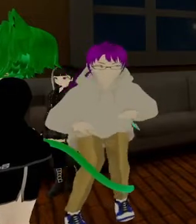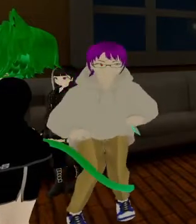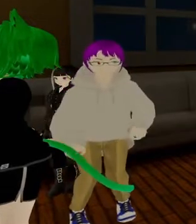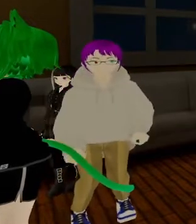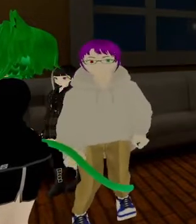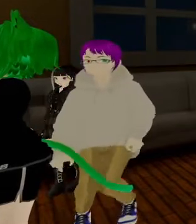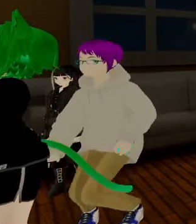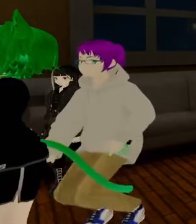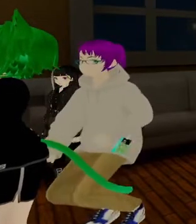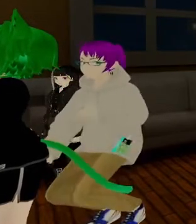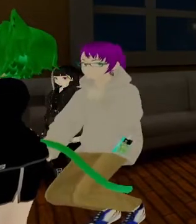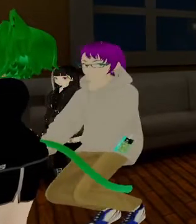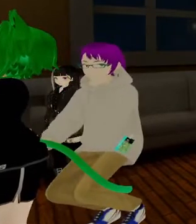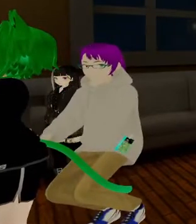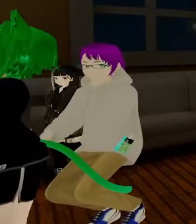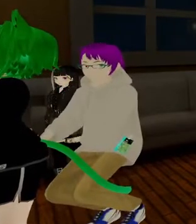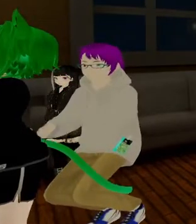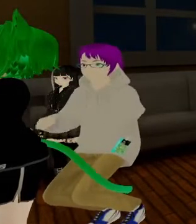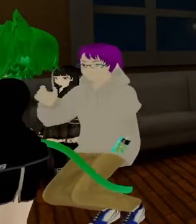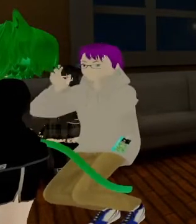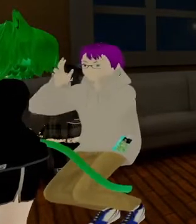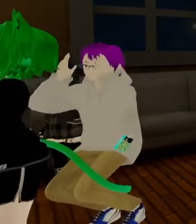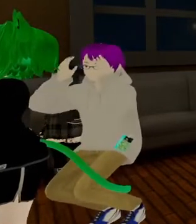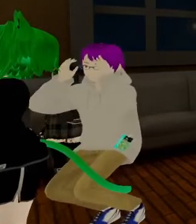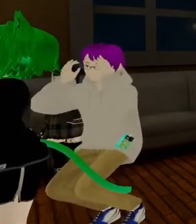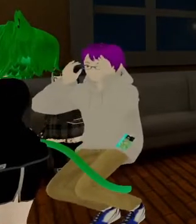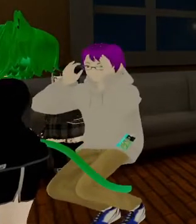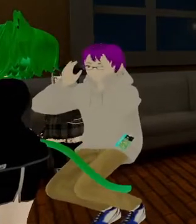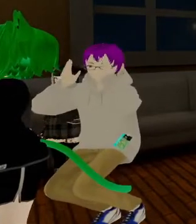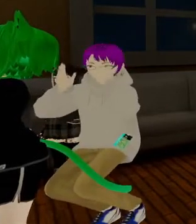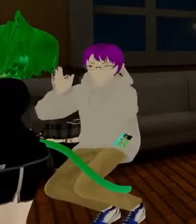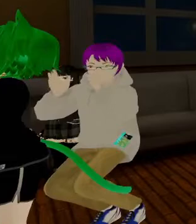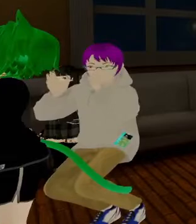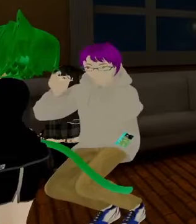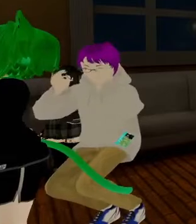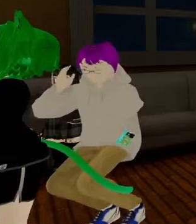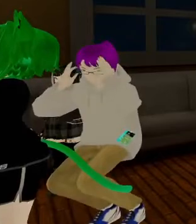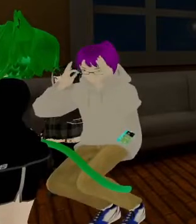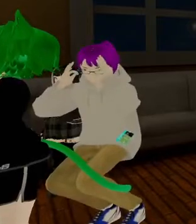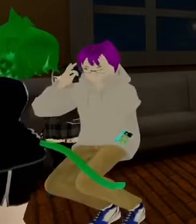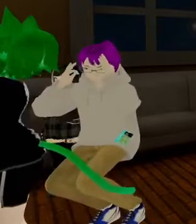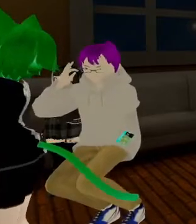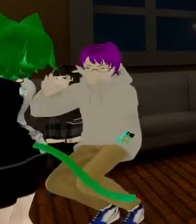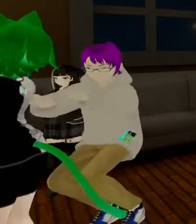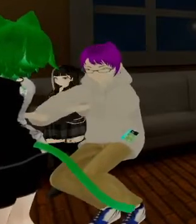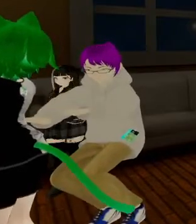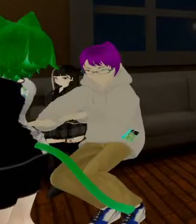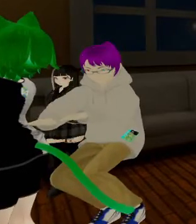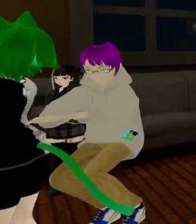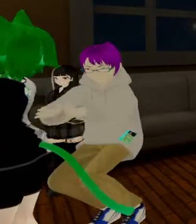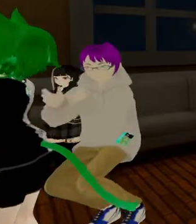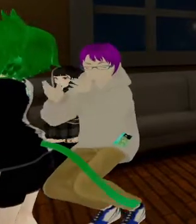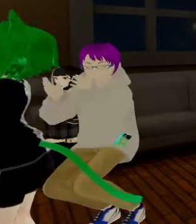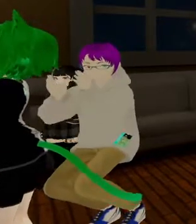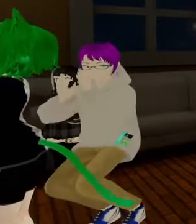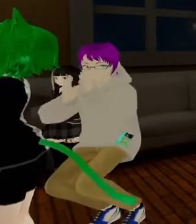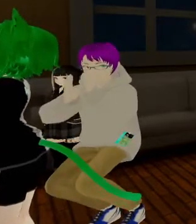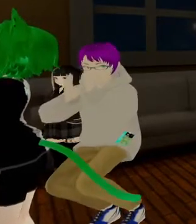click the button. After about like 10 seconds, the gate opens up. You run out, and there's like a tunnel. If you make it to the tunnel, you've